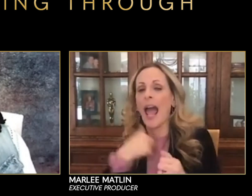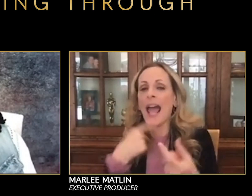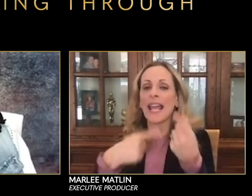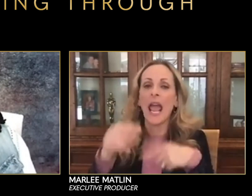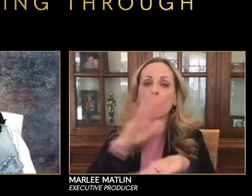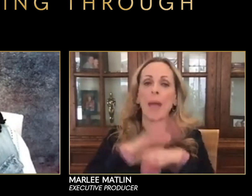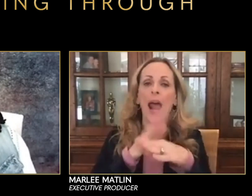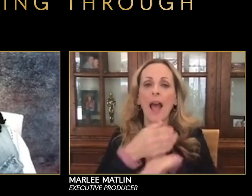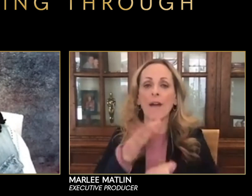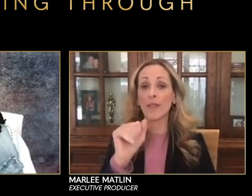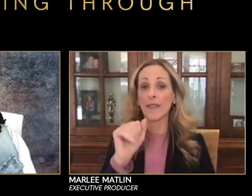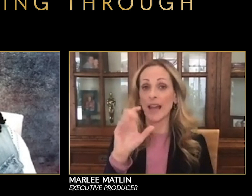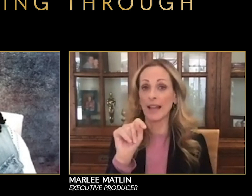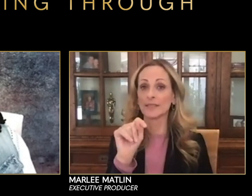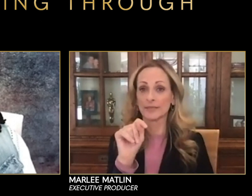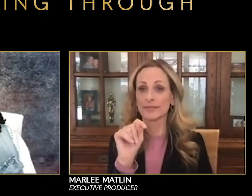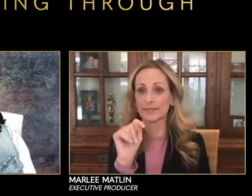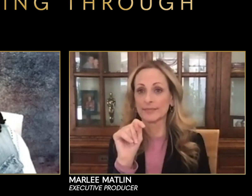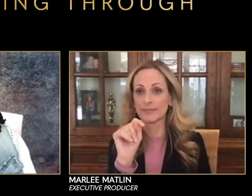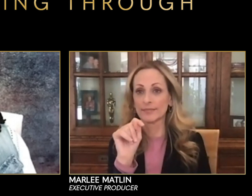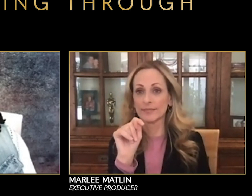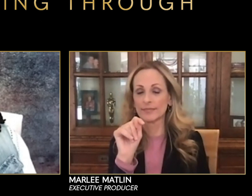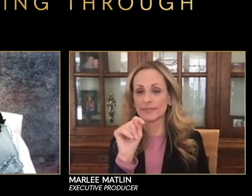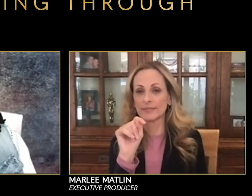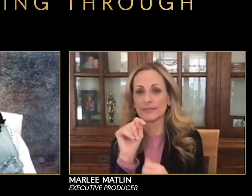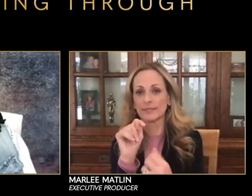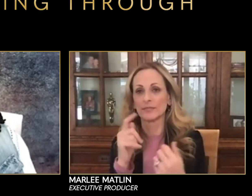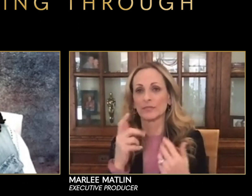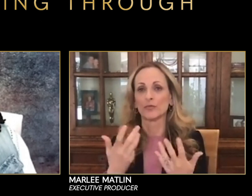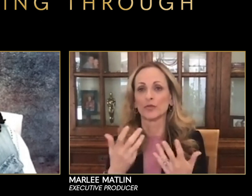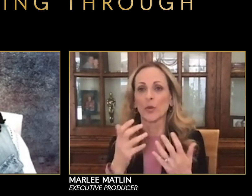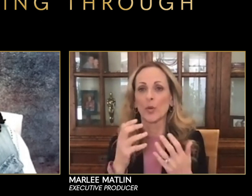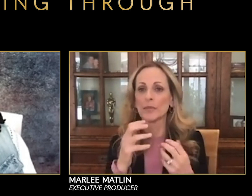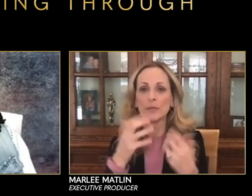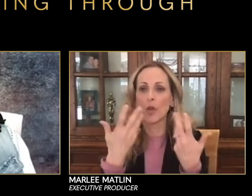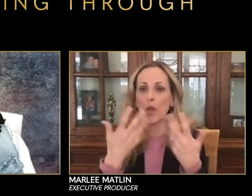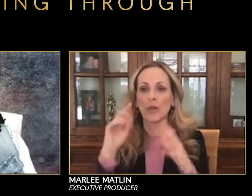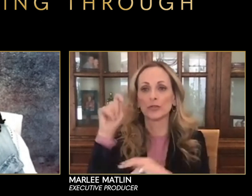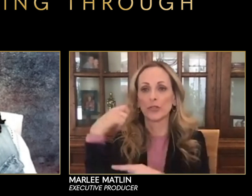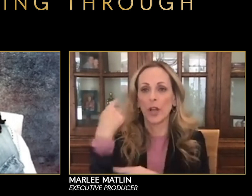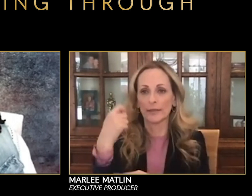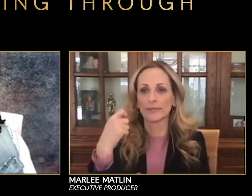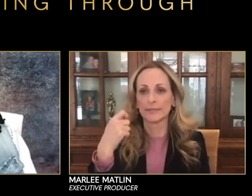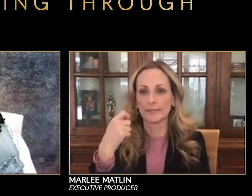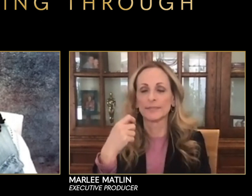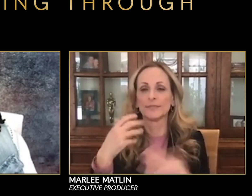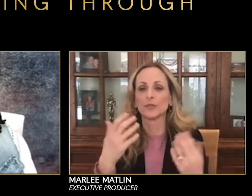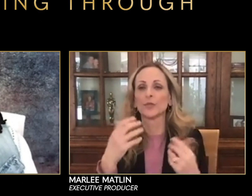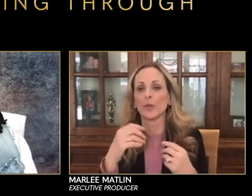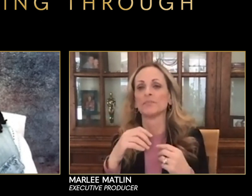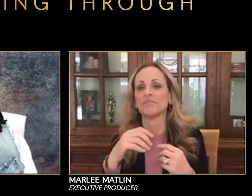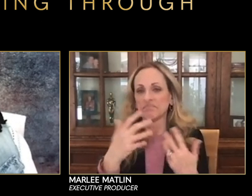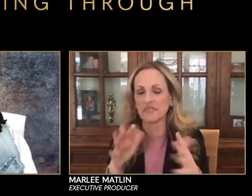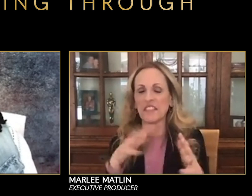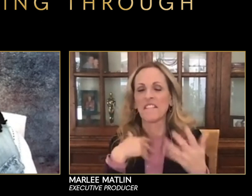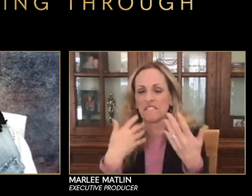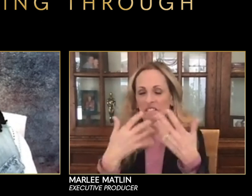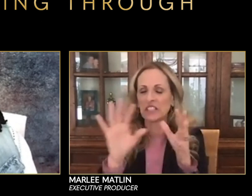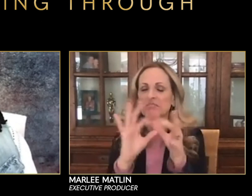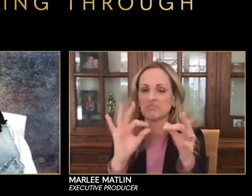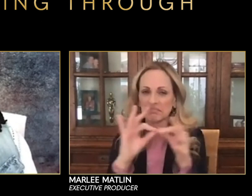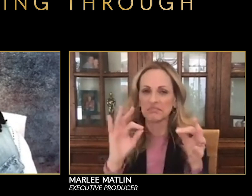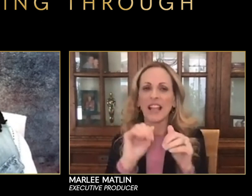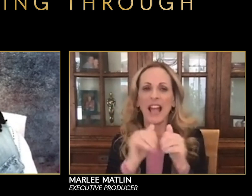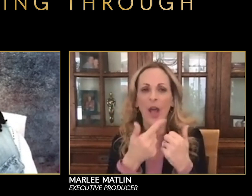Well, I mean, with Doug, I came on after the fact. He brought me in as an executive producer after the film had been produced. So they had already shot the film.